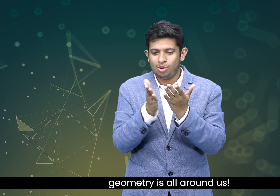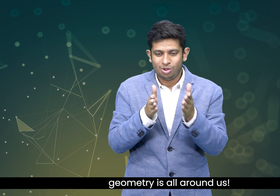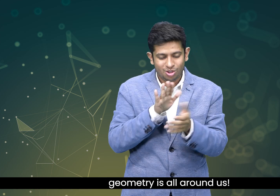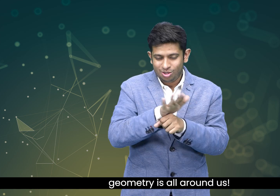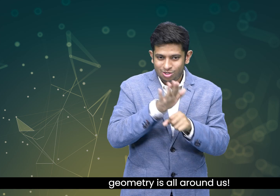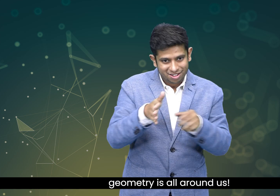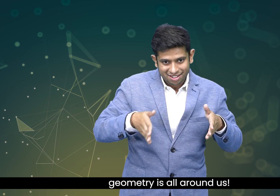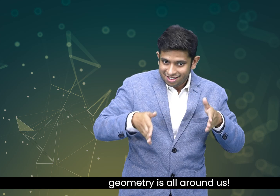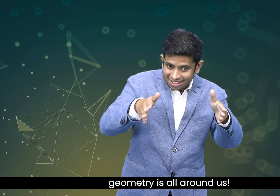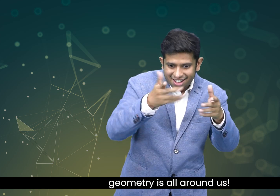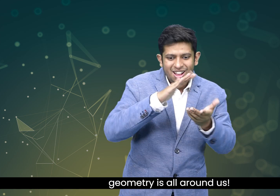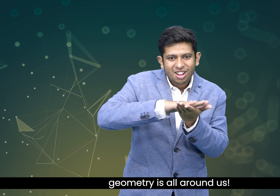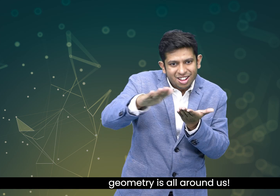geometry is all around us.